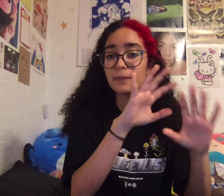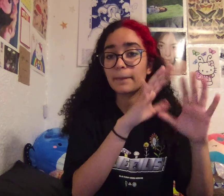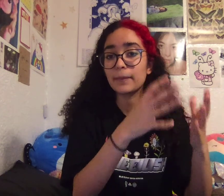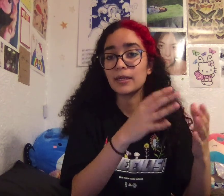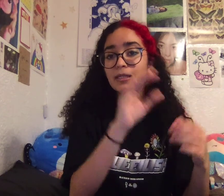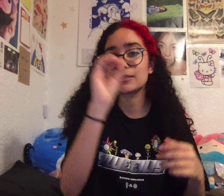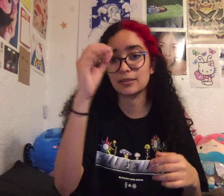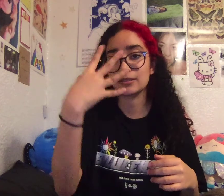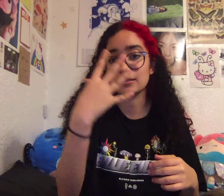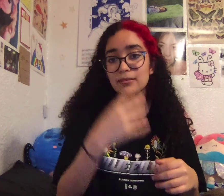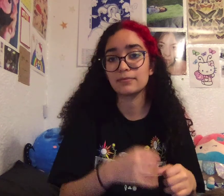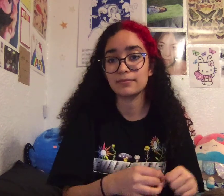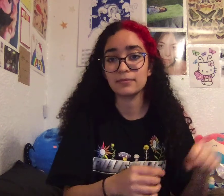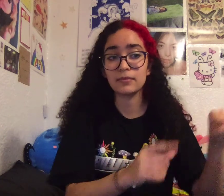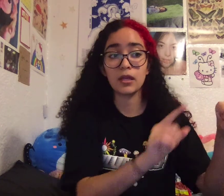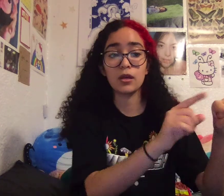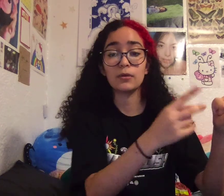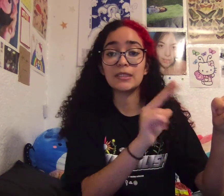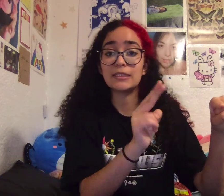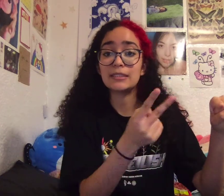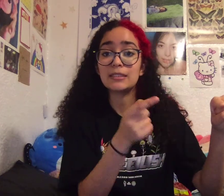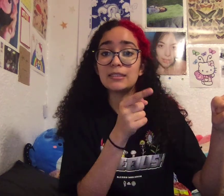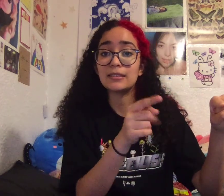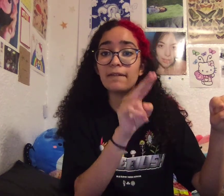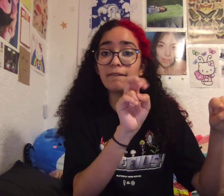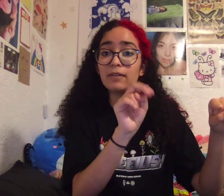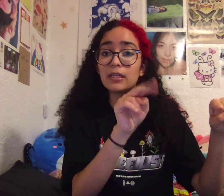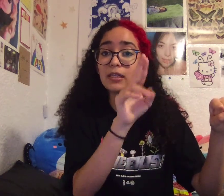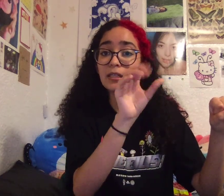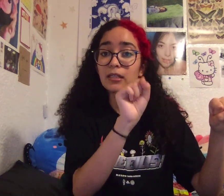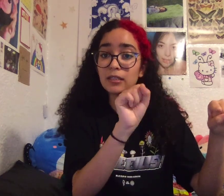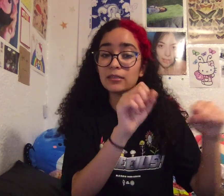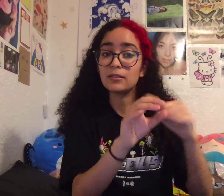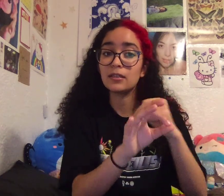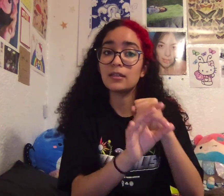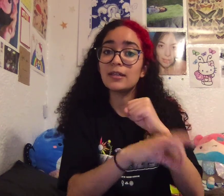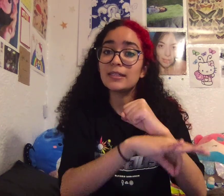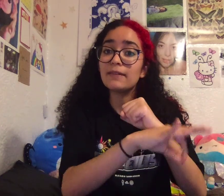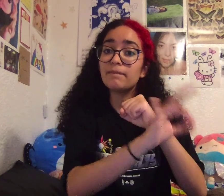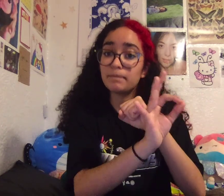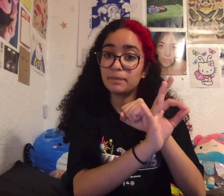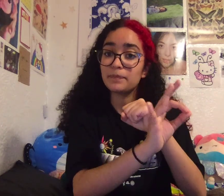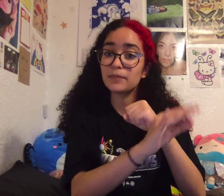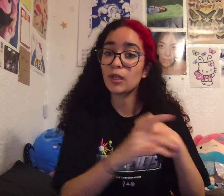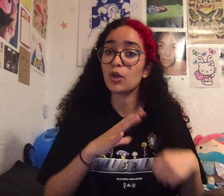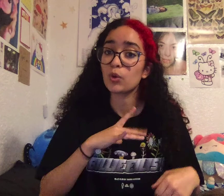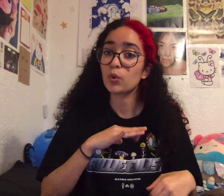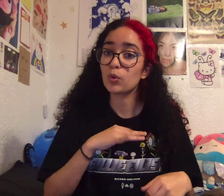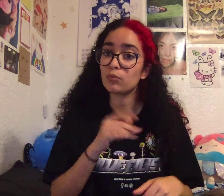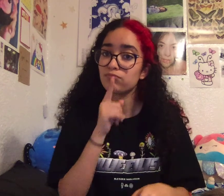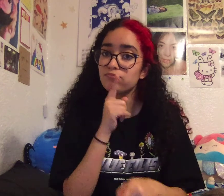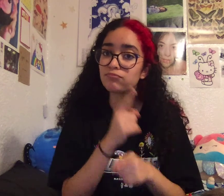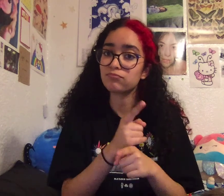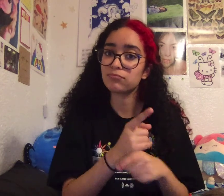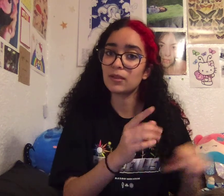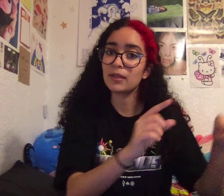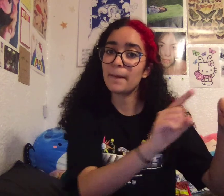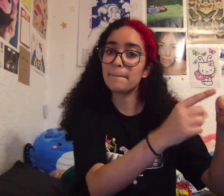The second planet is Venus. Pretty cool, huh? The second planet is Venus. Our planet,